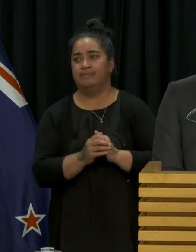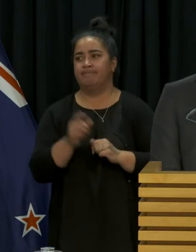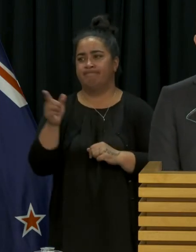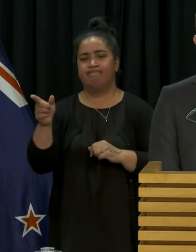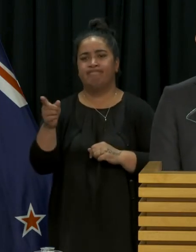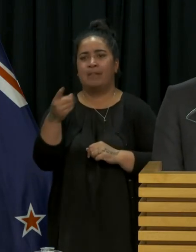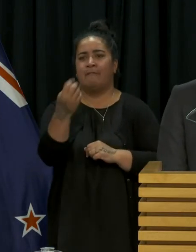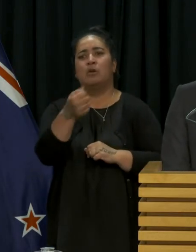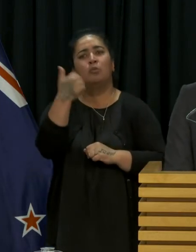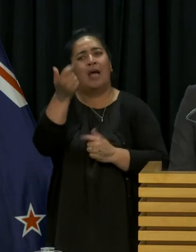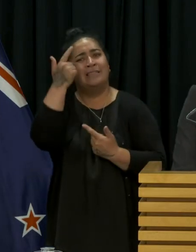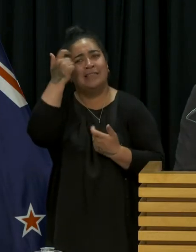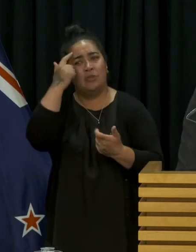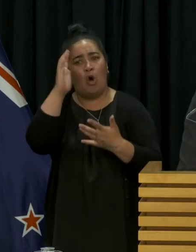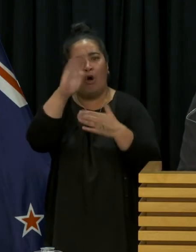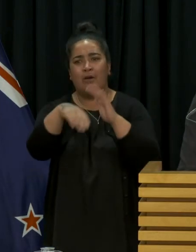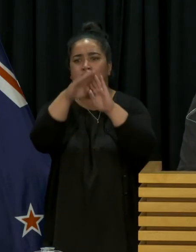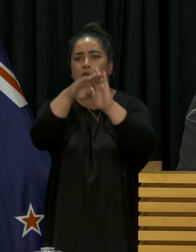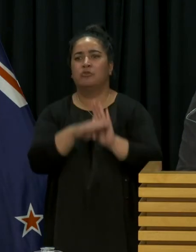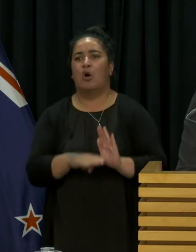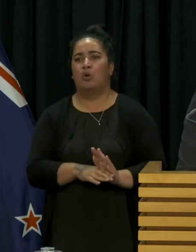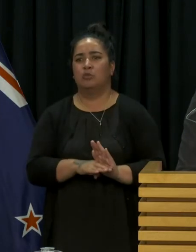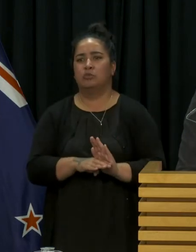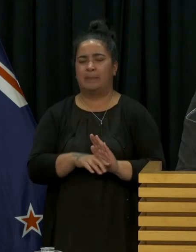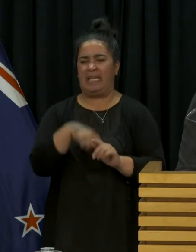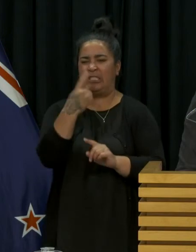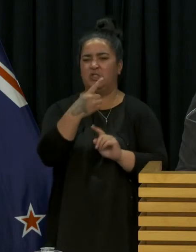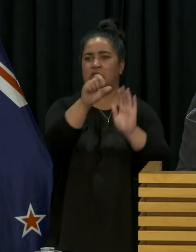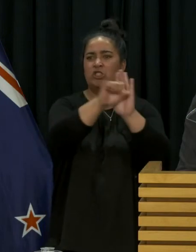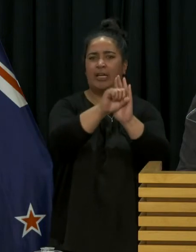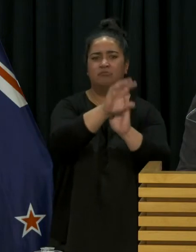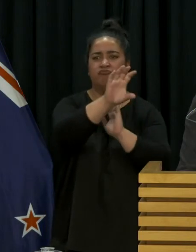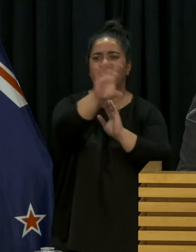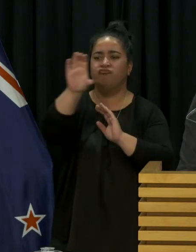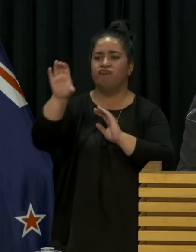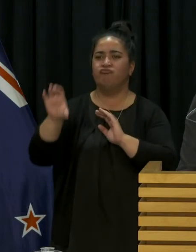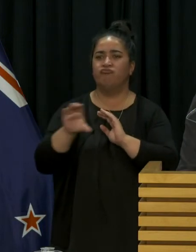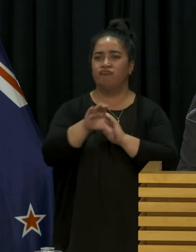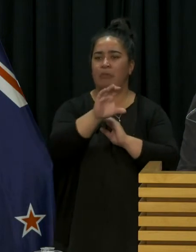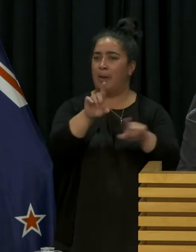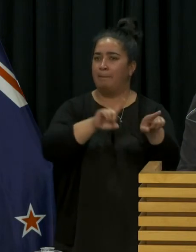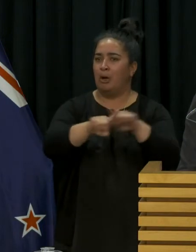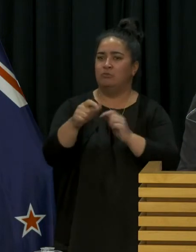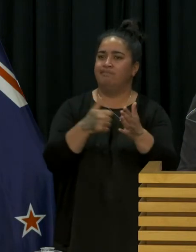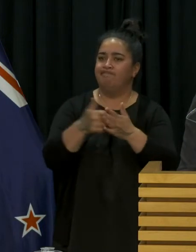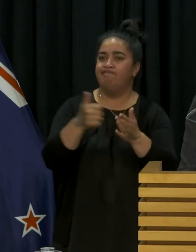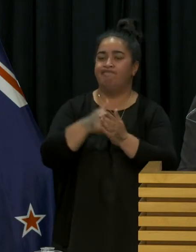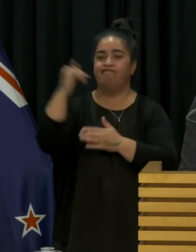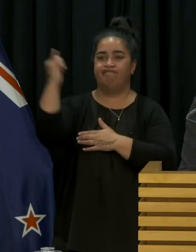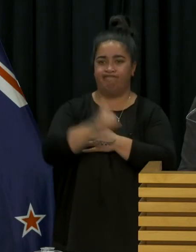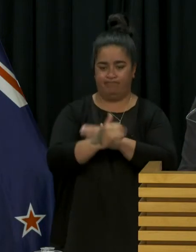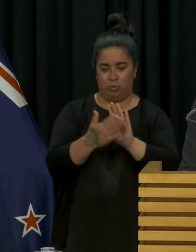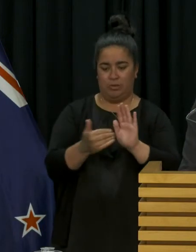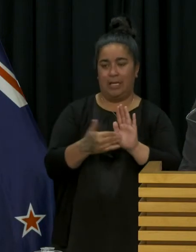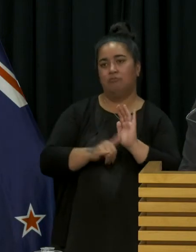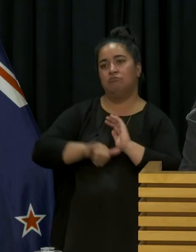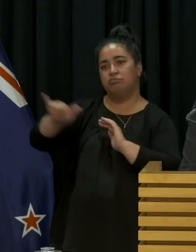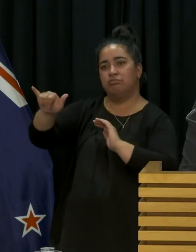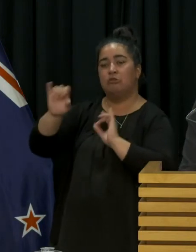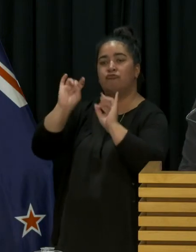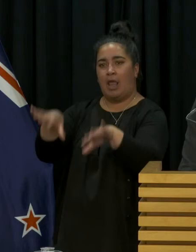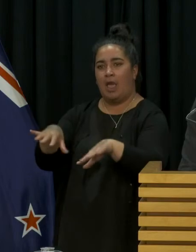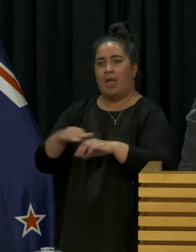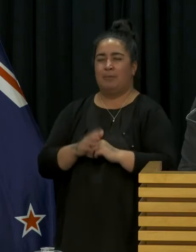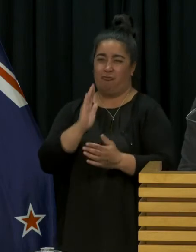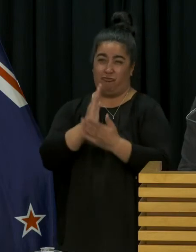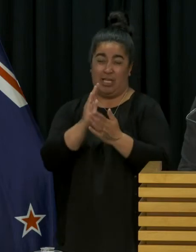protocols would be, how each state, particularly those that do most frequently travel between New Zealand and Australia. But I think what it underscores is